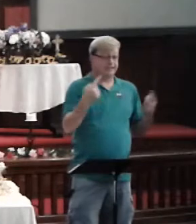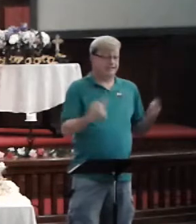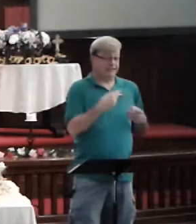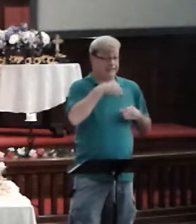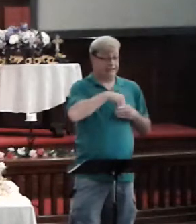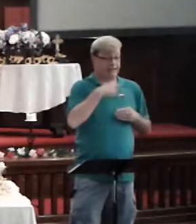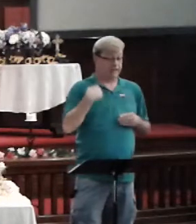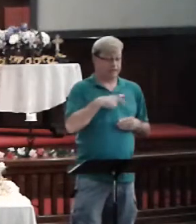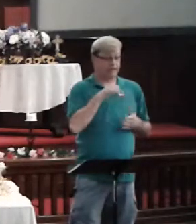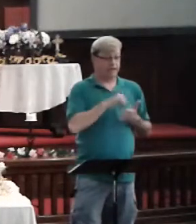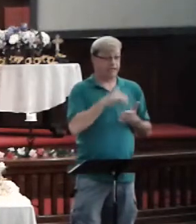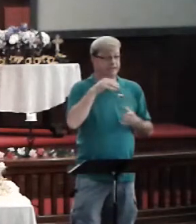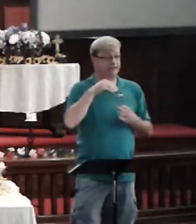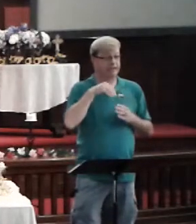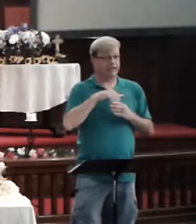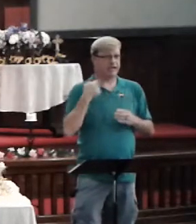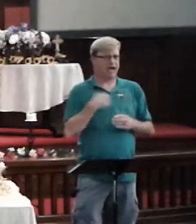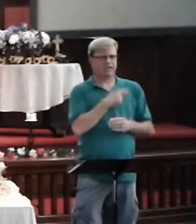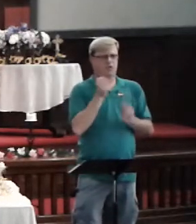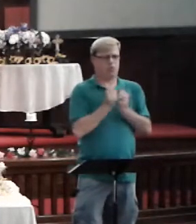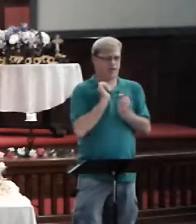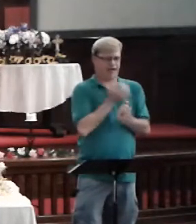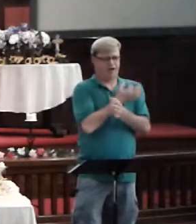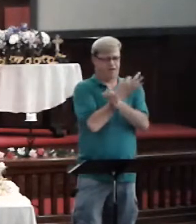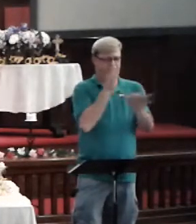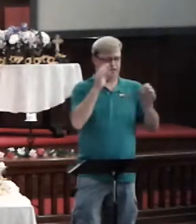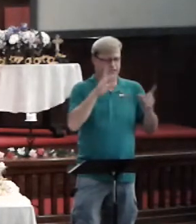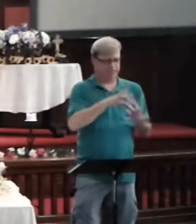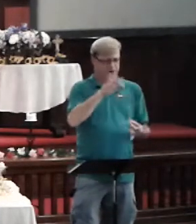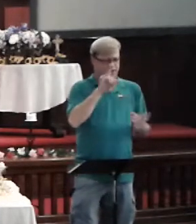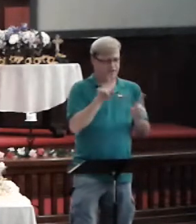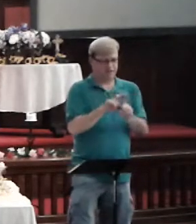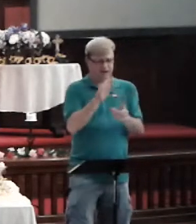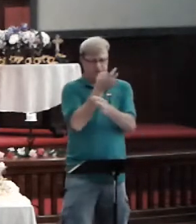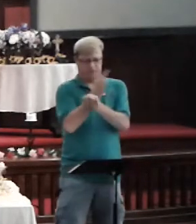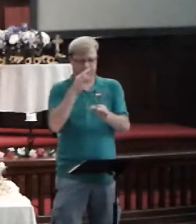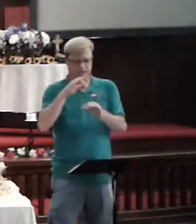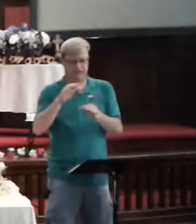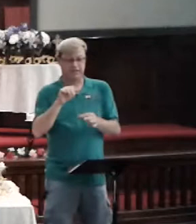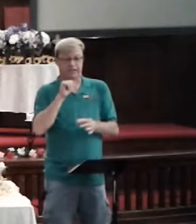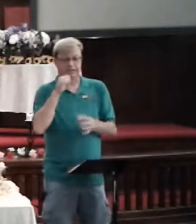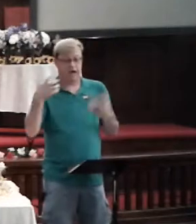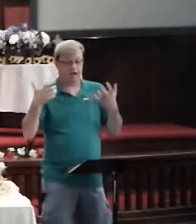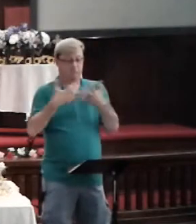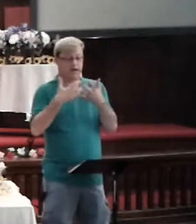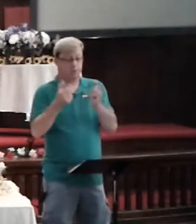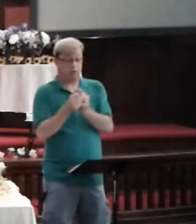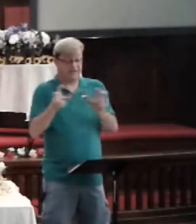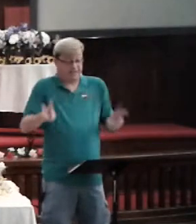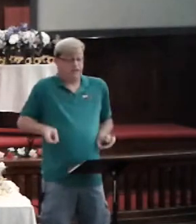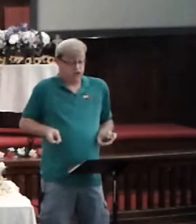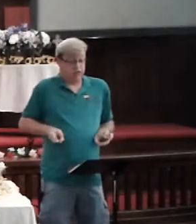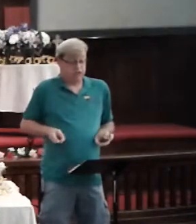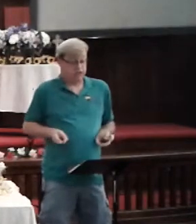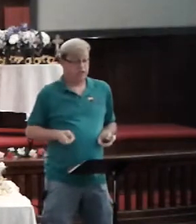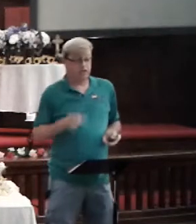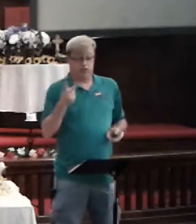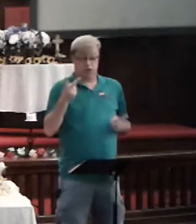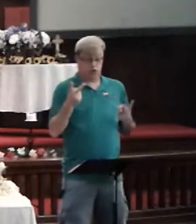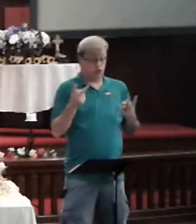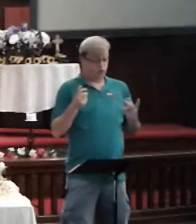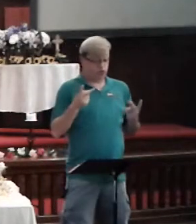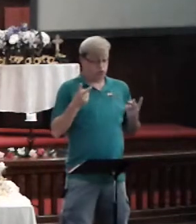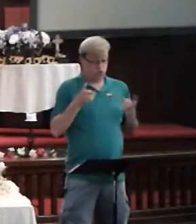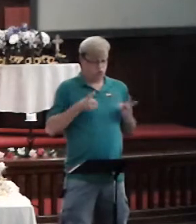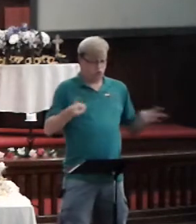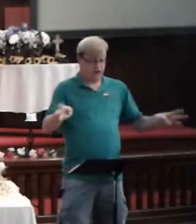at odds with our free spirit, just as the free spirit is incompatible with selfishness. These two ways of life